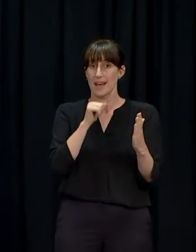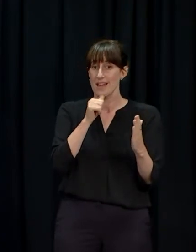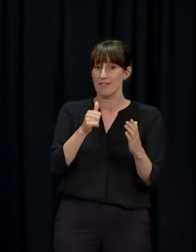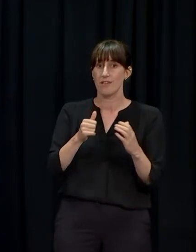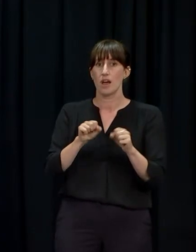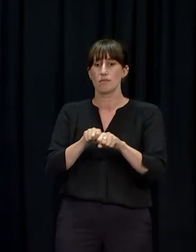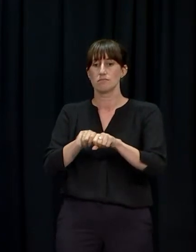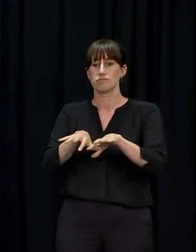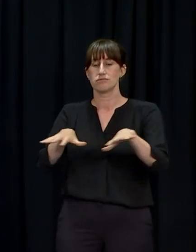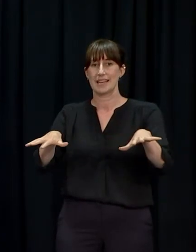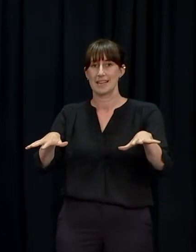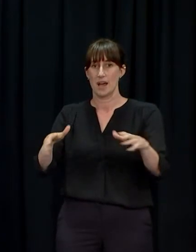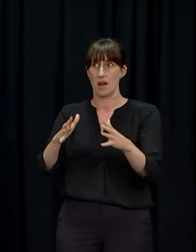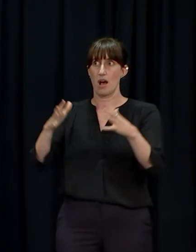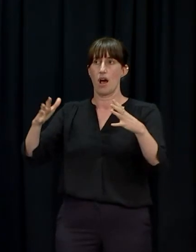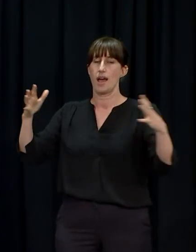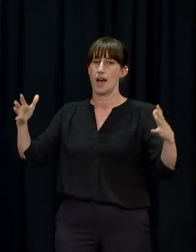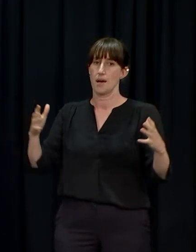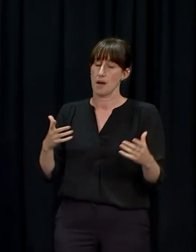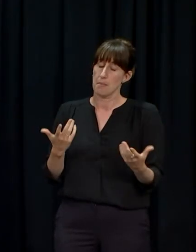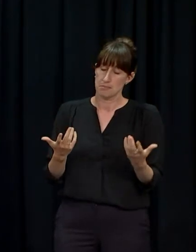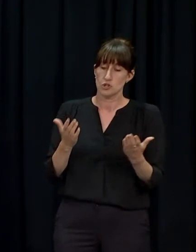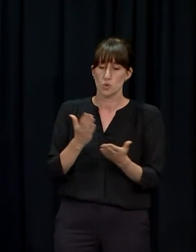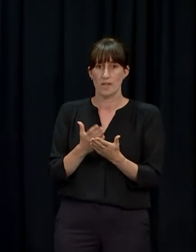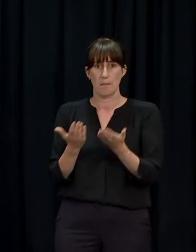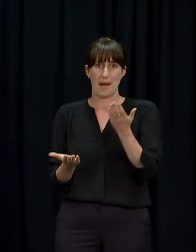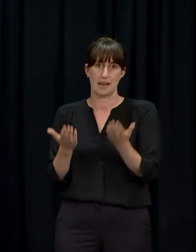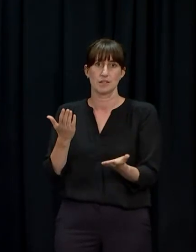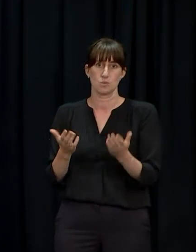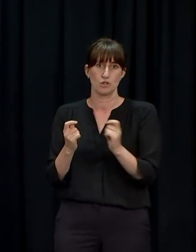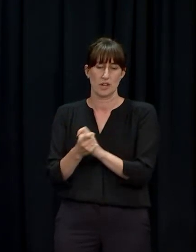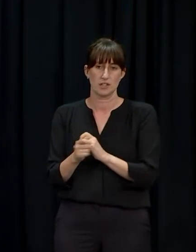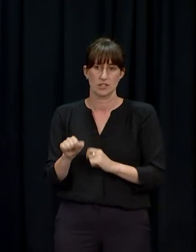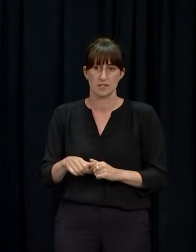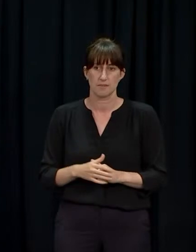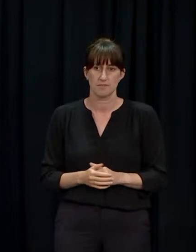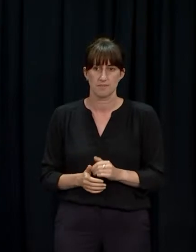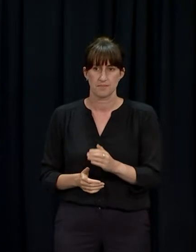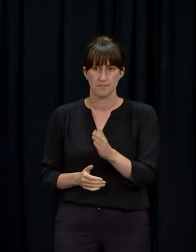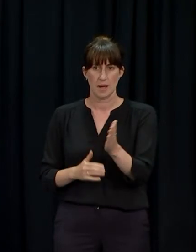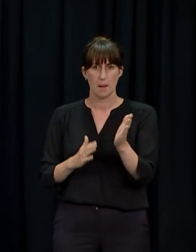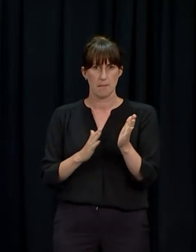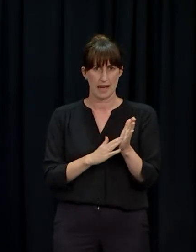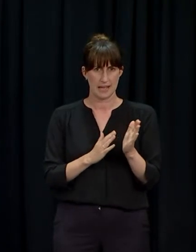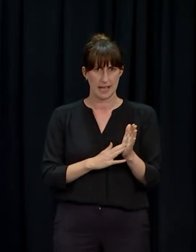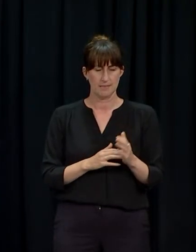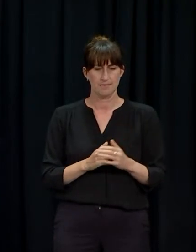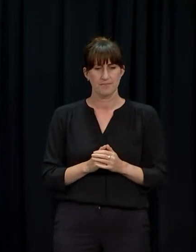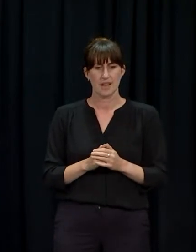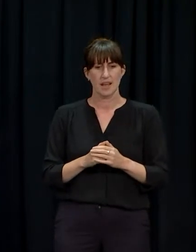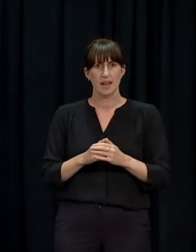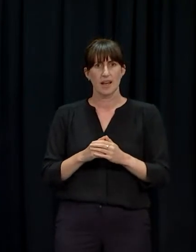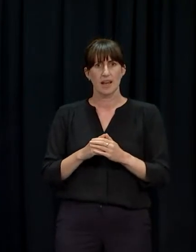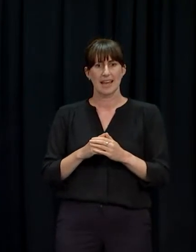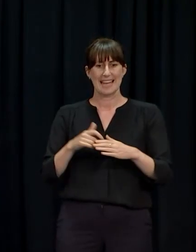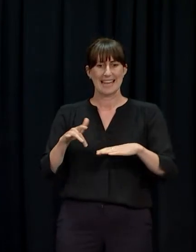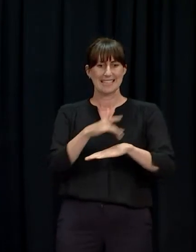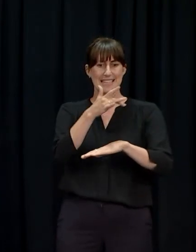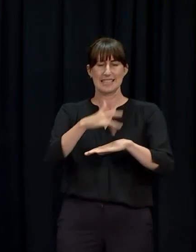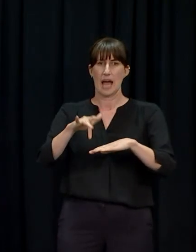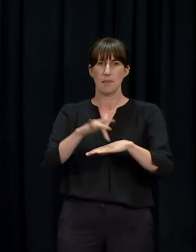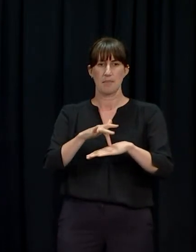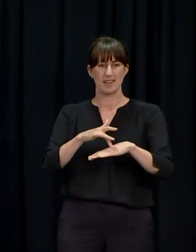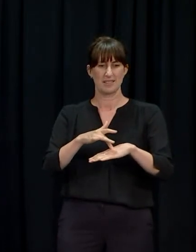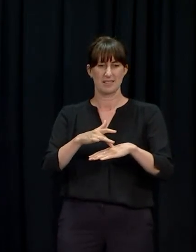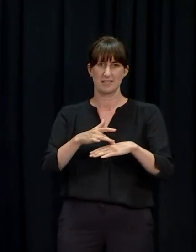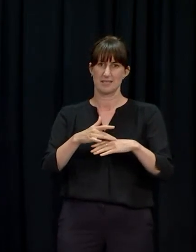change. Yeah. Going around calling for greater support for the entertainment industry. Do you believe that we are supporting the entertainment